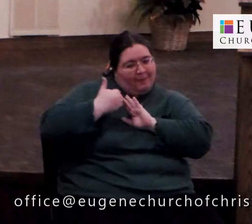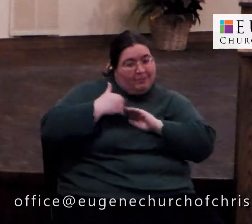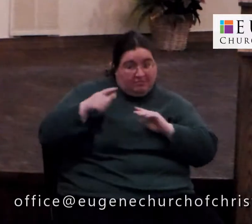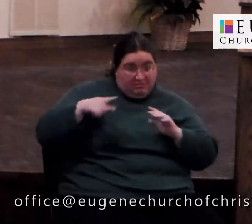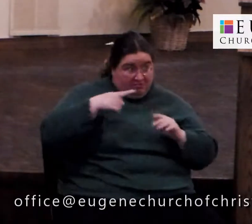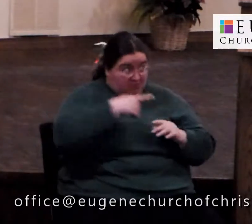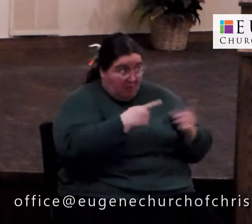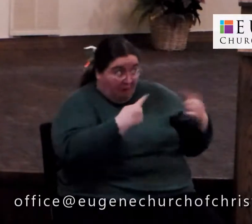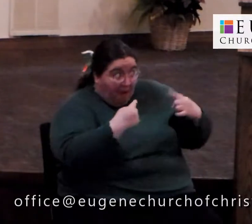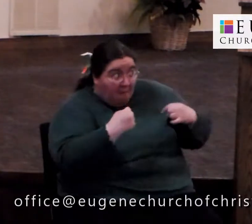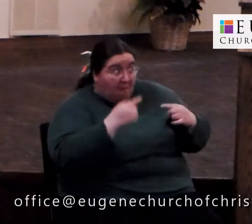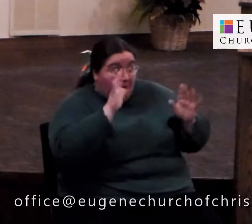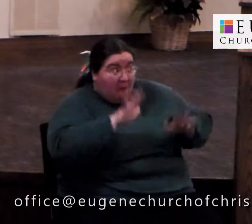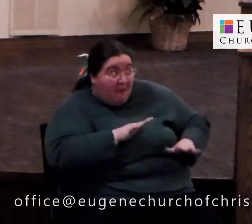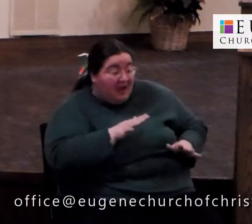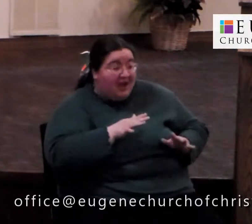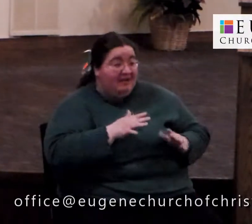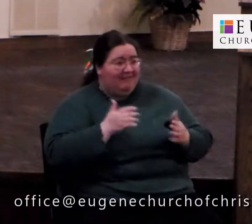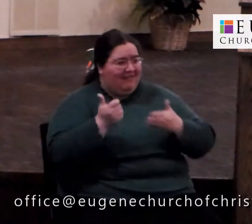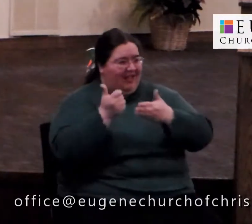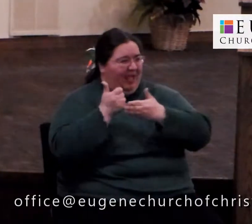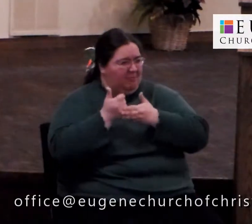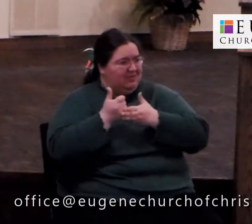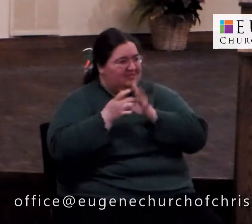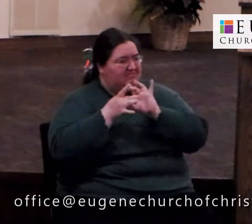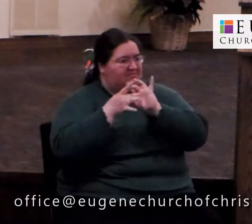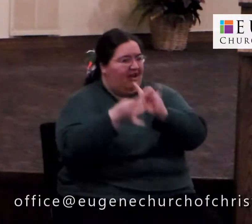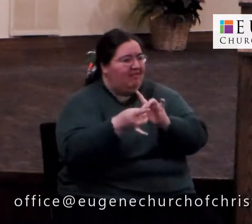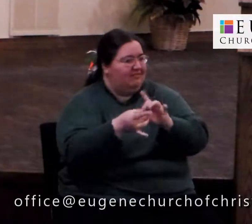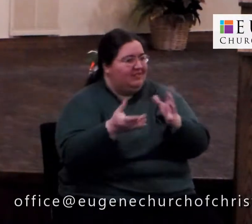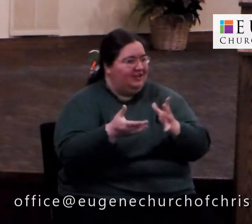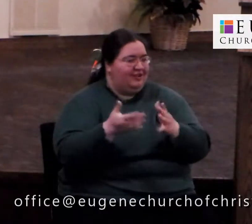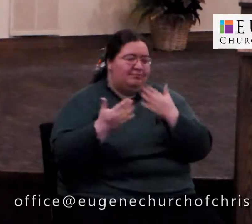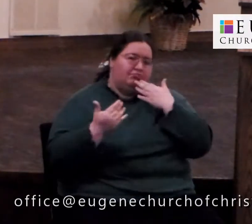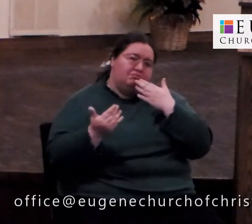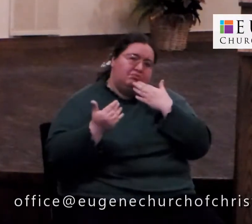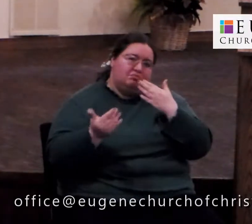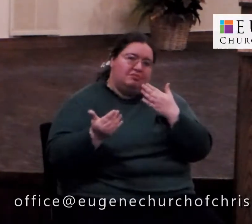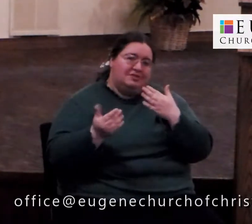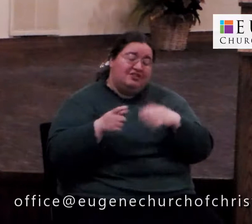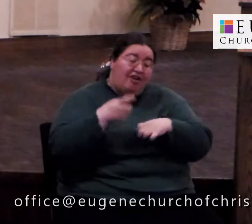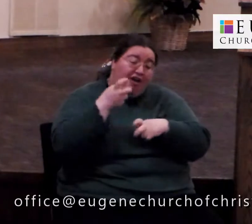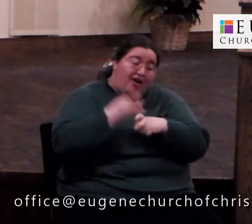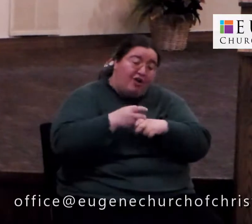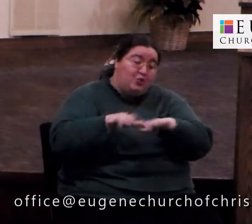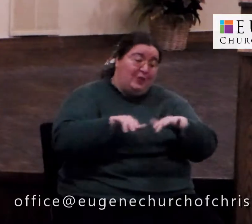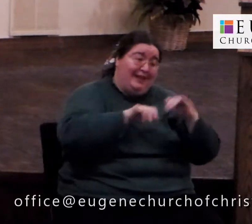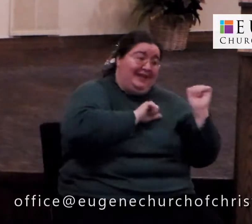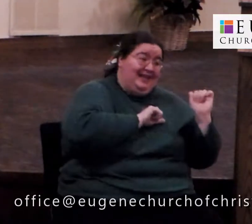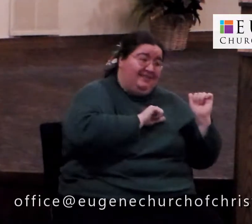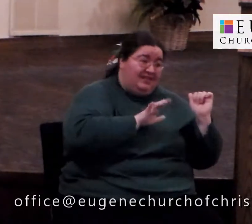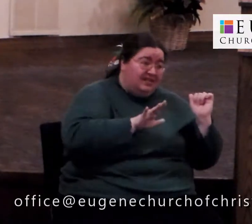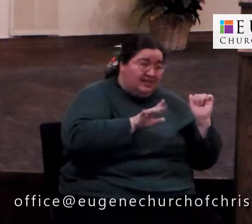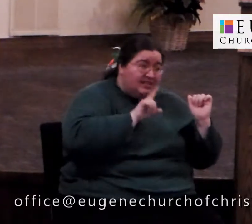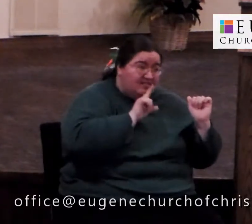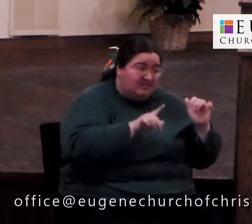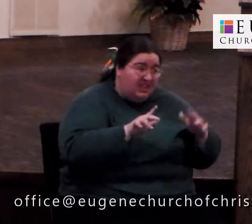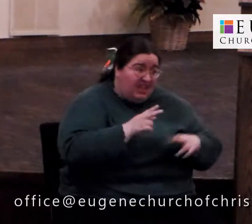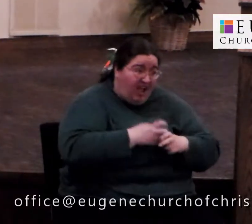were consistent and yet friendly about how great it would be if we were here. They connected us with leadership here. I've always been very